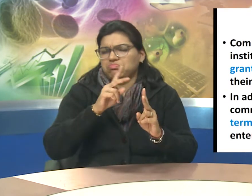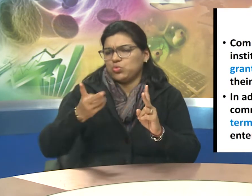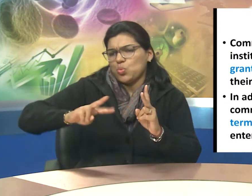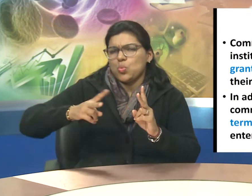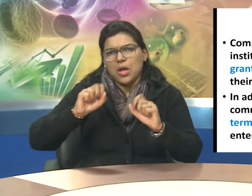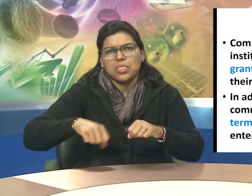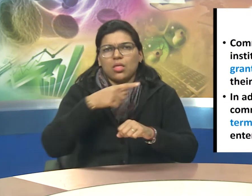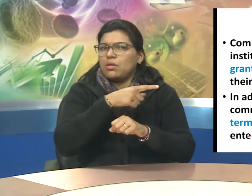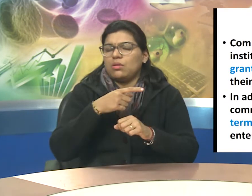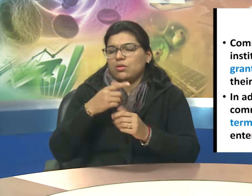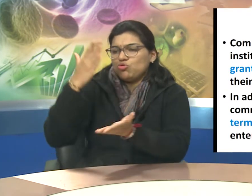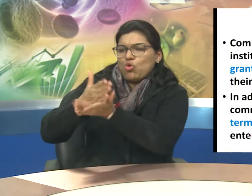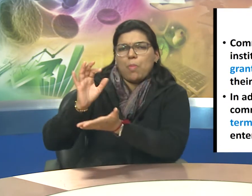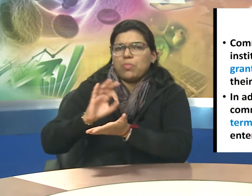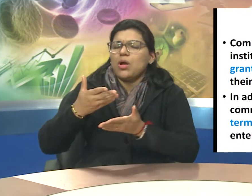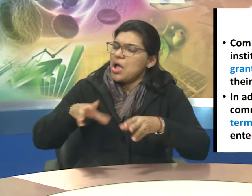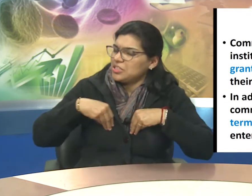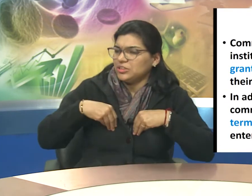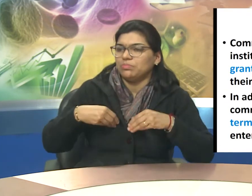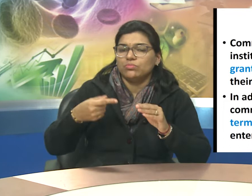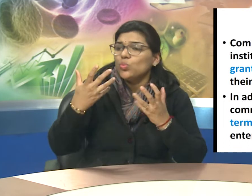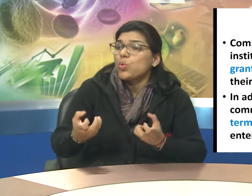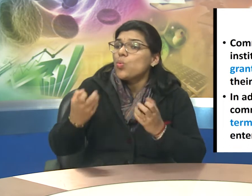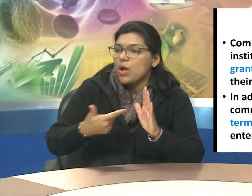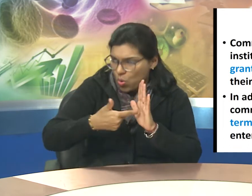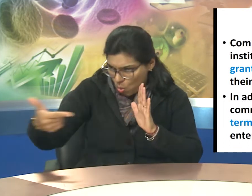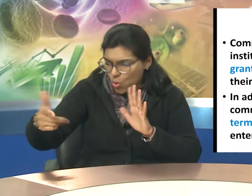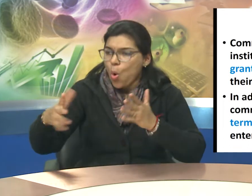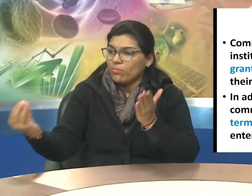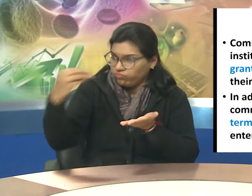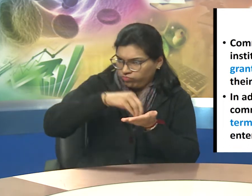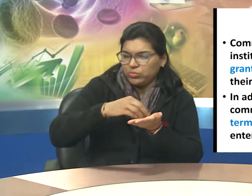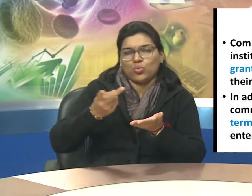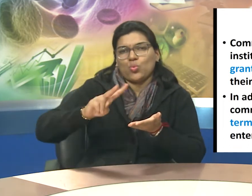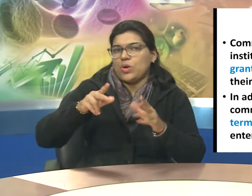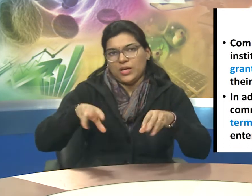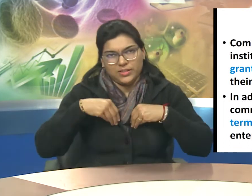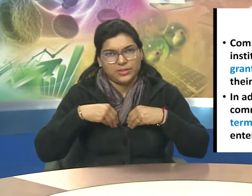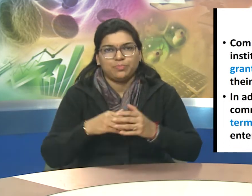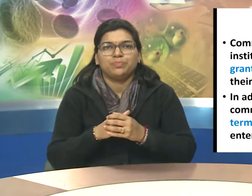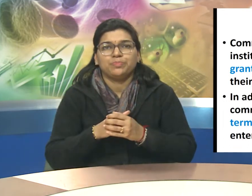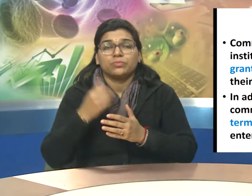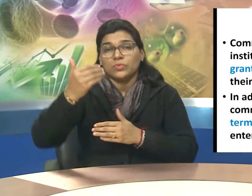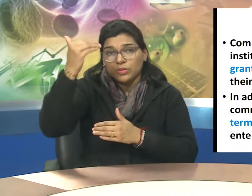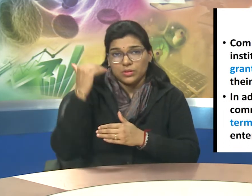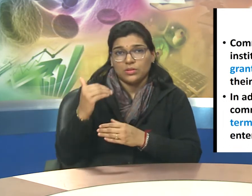the deposits and also they grant short-term loans and